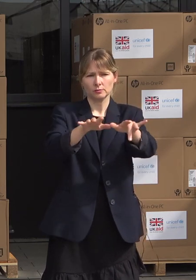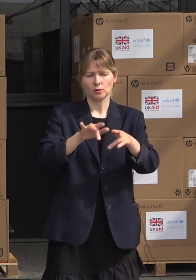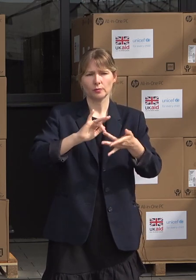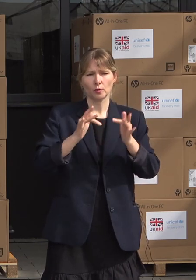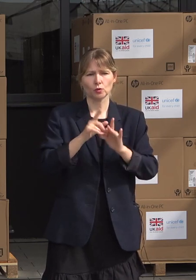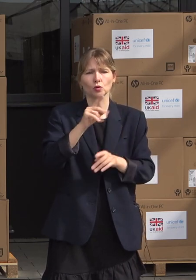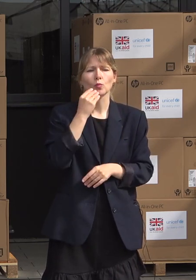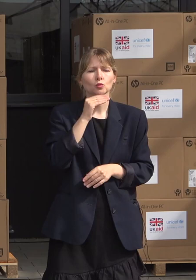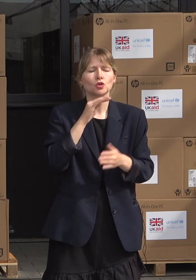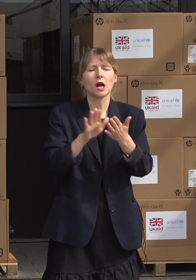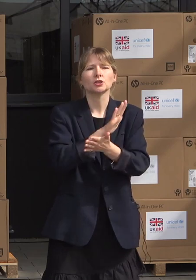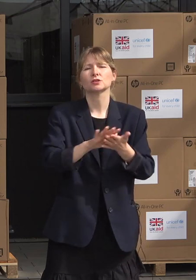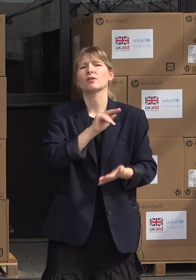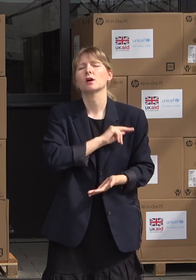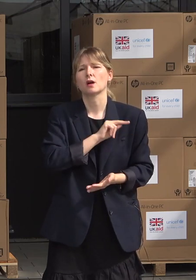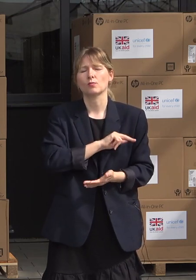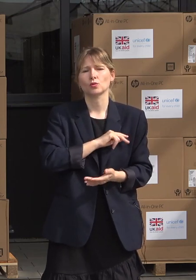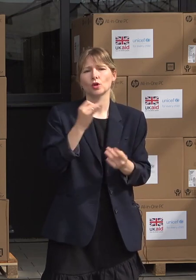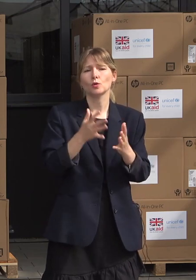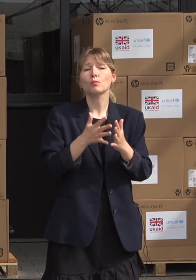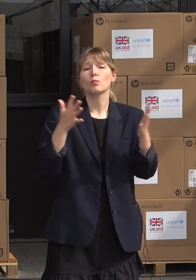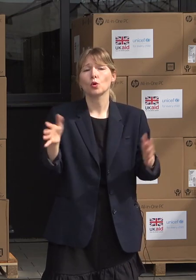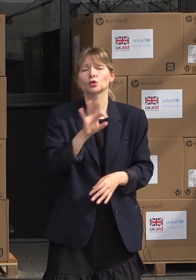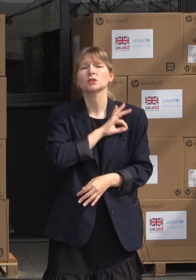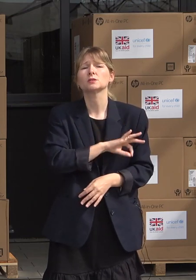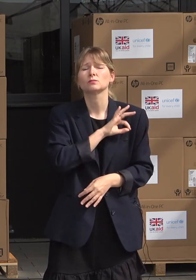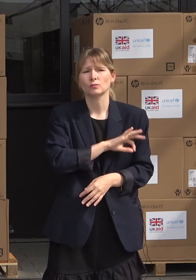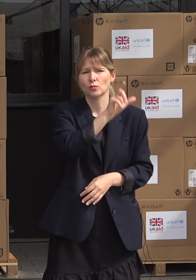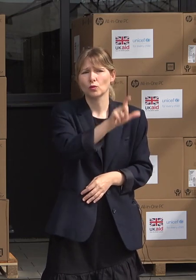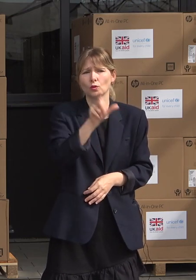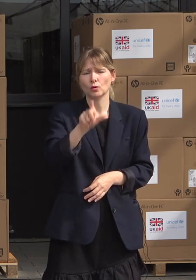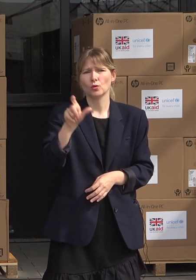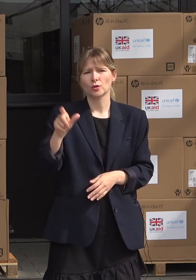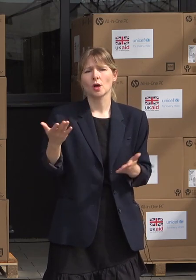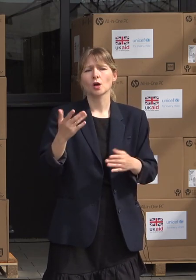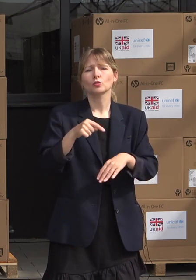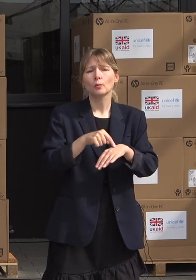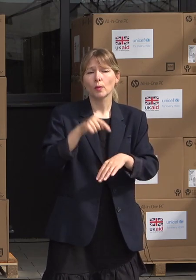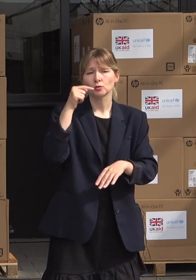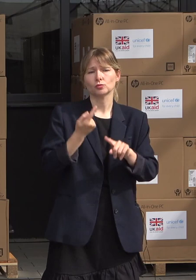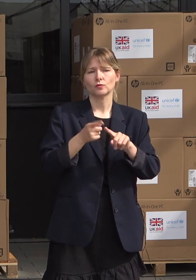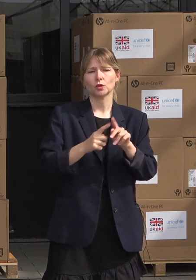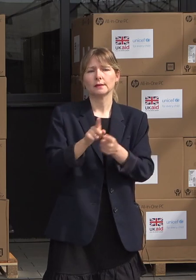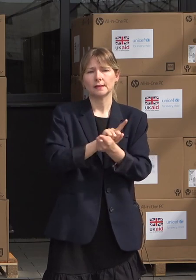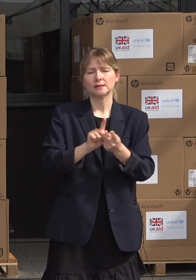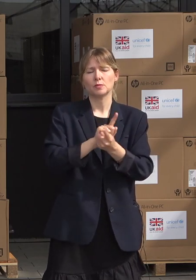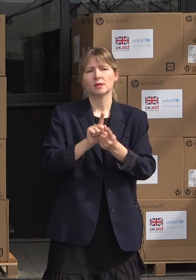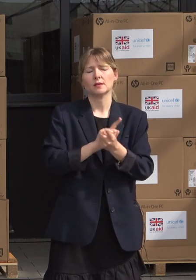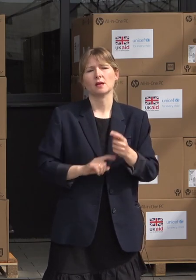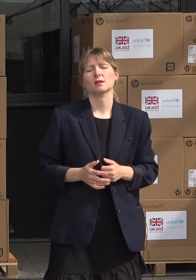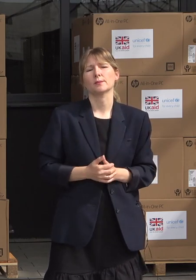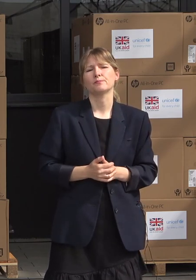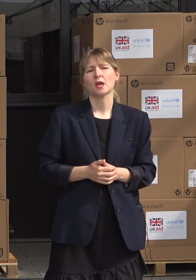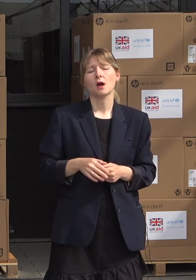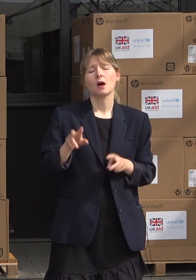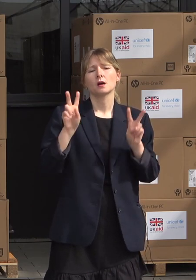lucru și vom avea câți mai mulți beneficiari care vor simți aceste schimbări. Reformarea